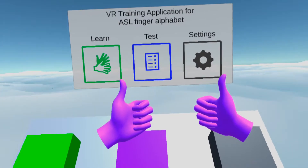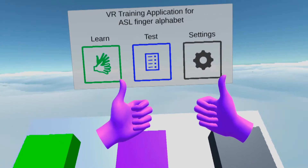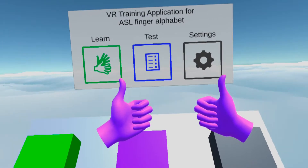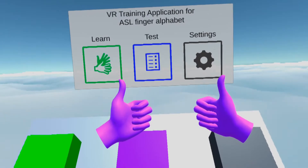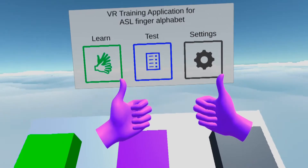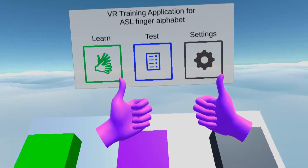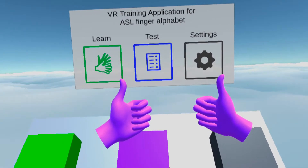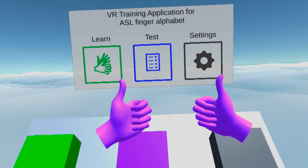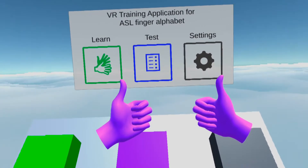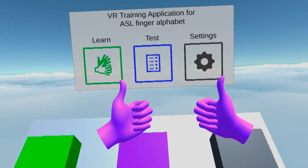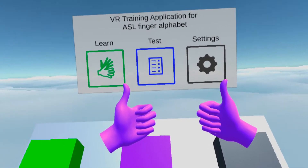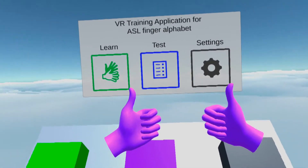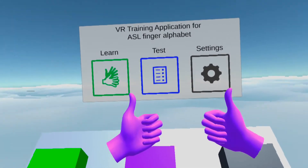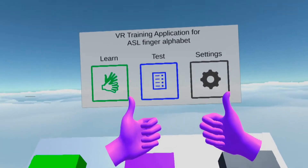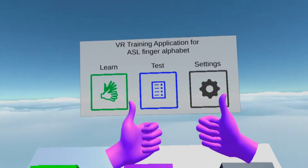I don't know how I managed to get this other version.